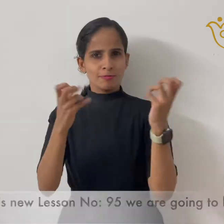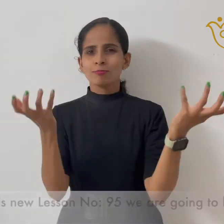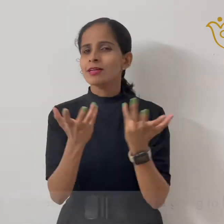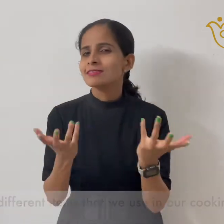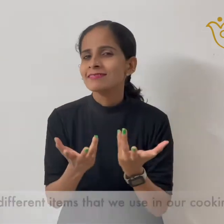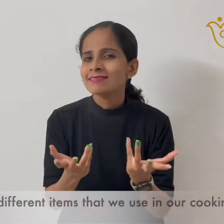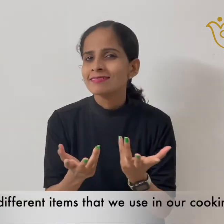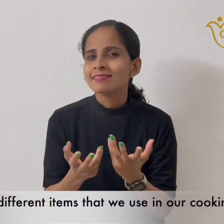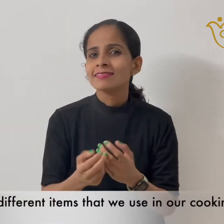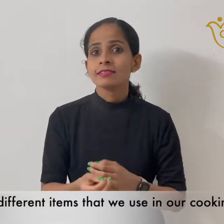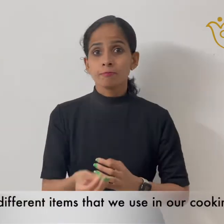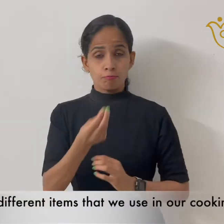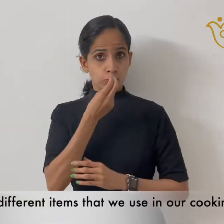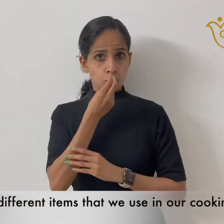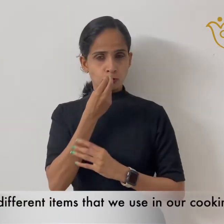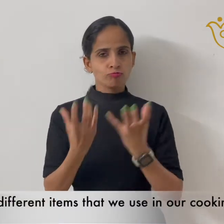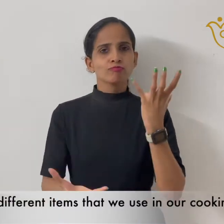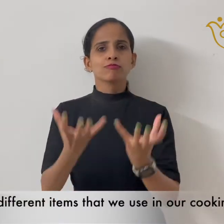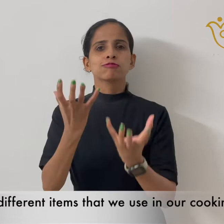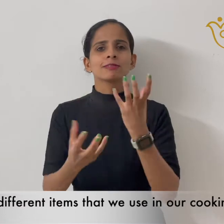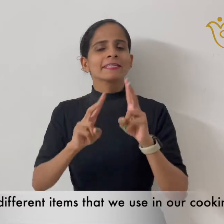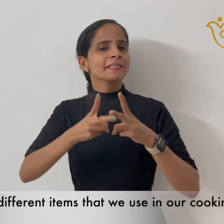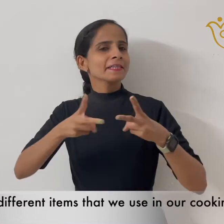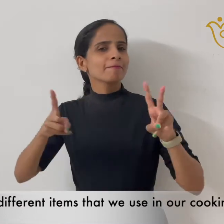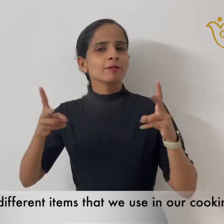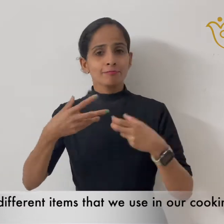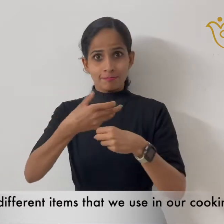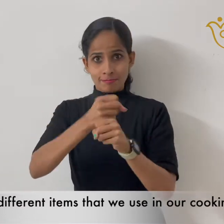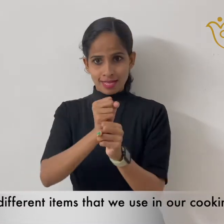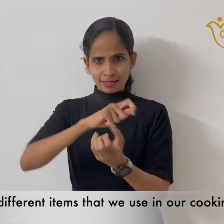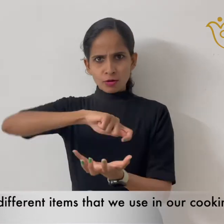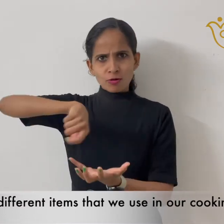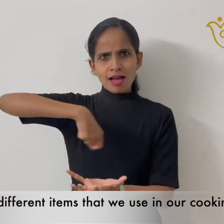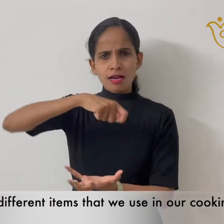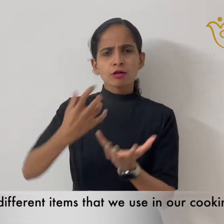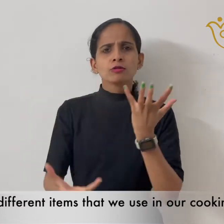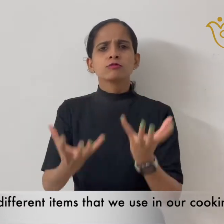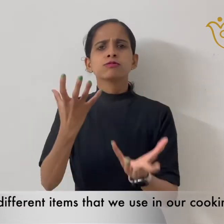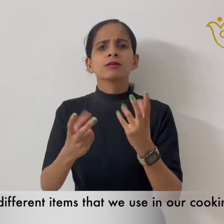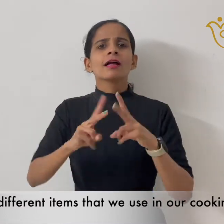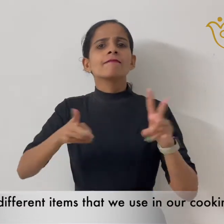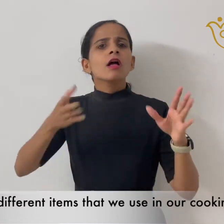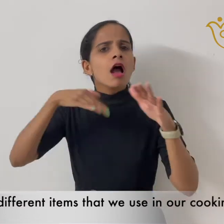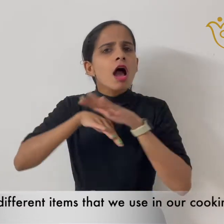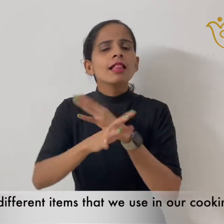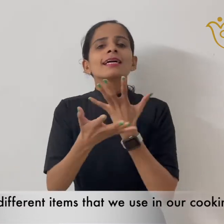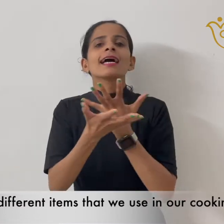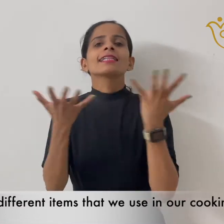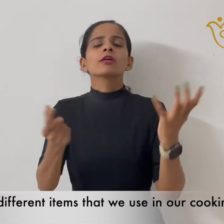learning signs for the different items that we use in our cooking.